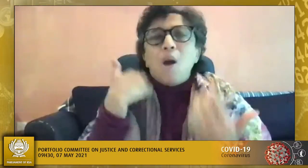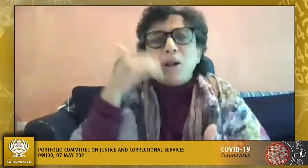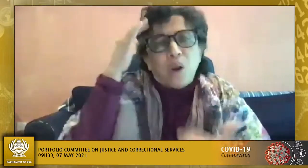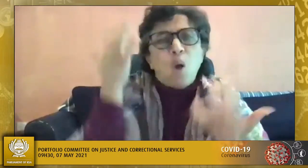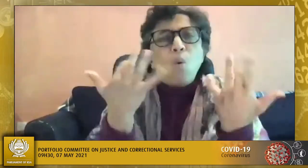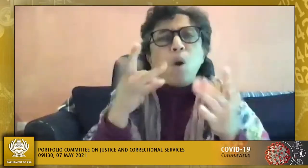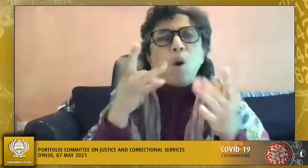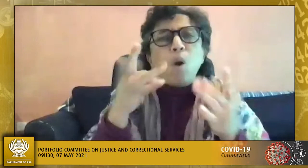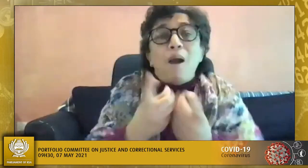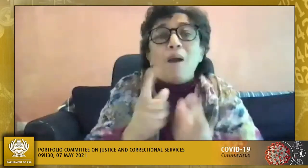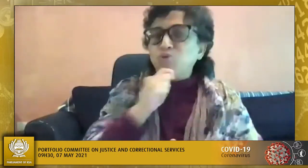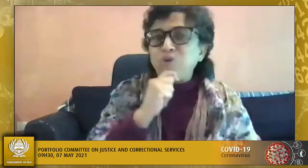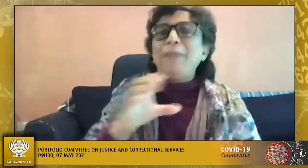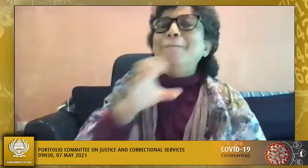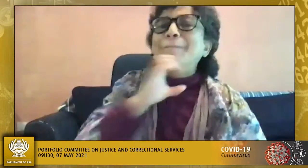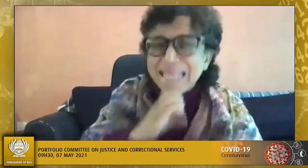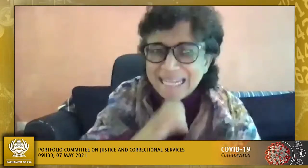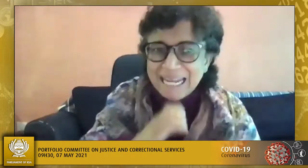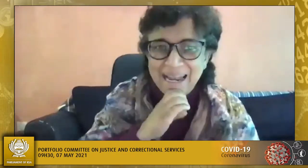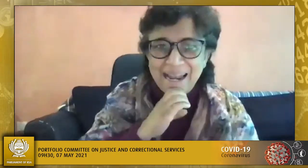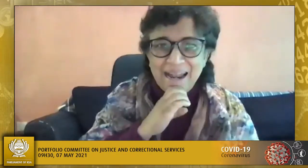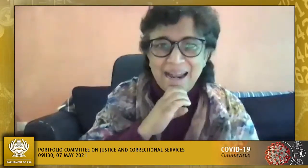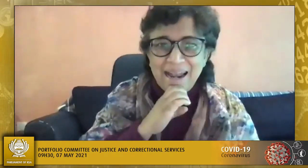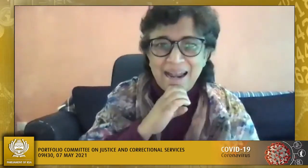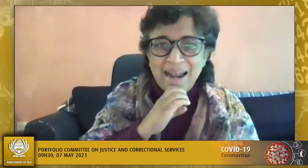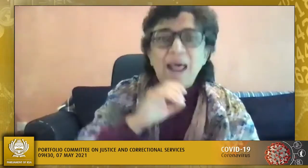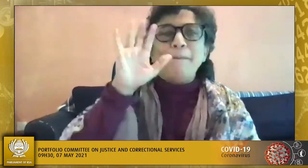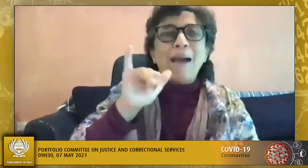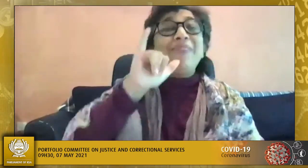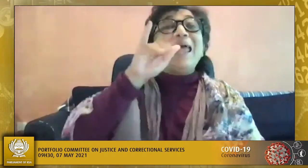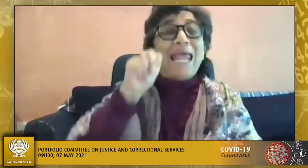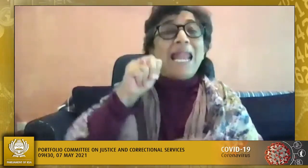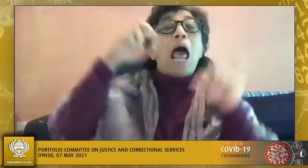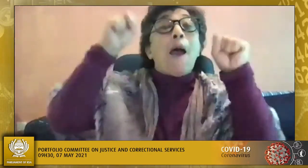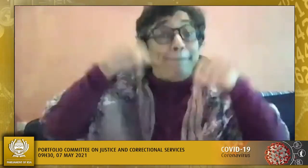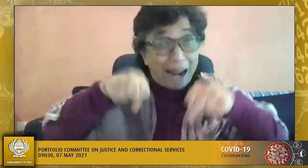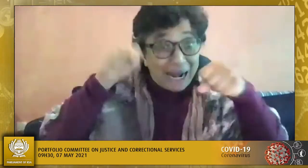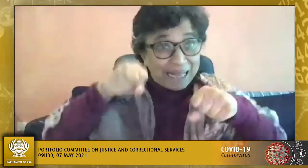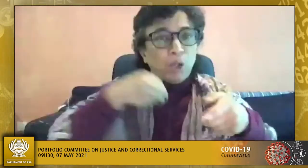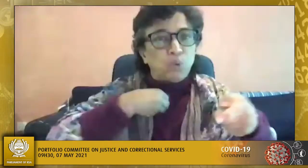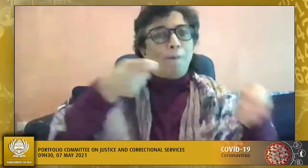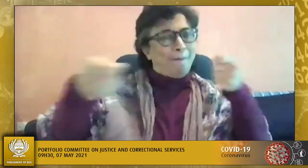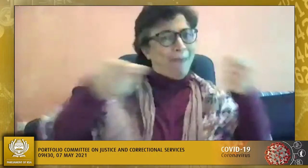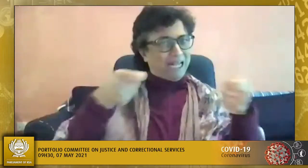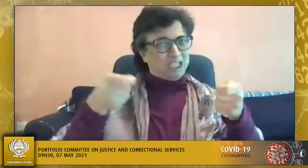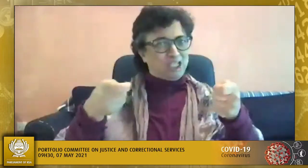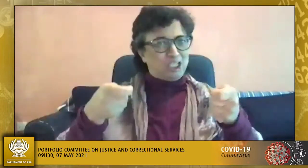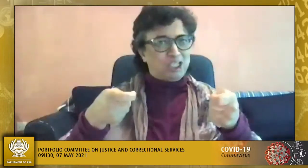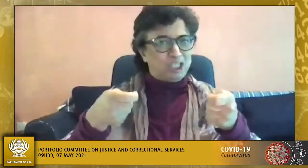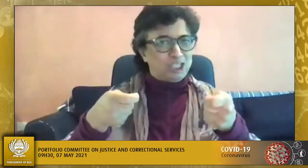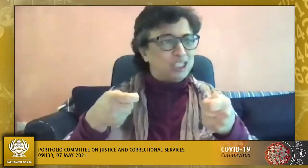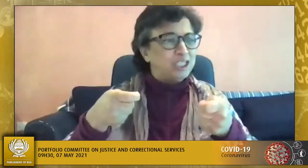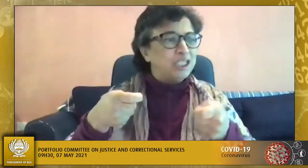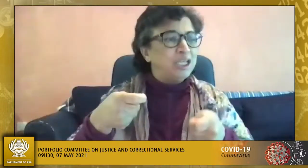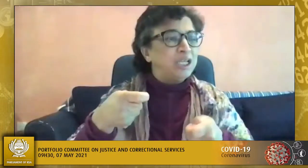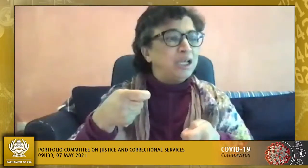now so I would like to understand what do you mean by this inability